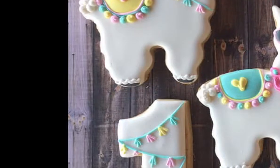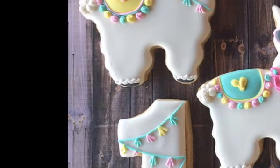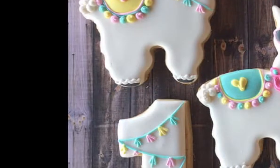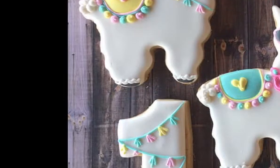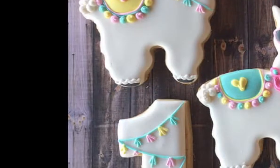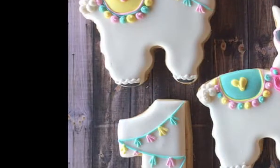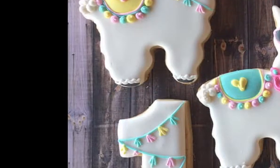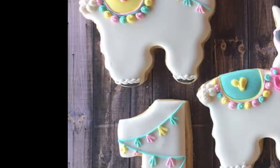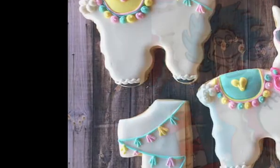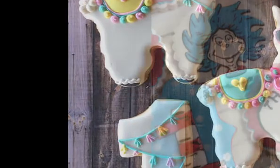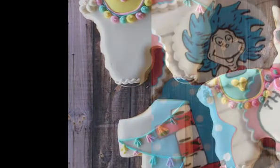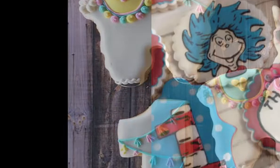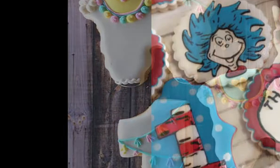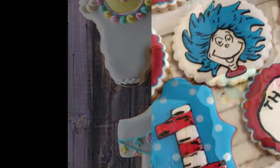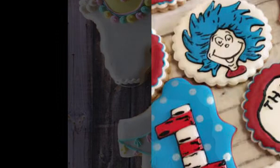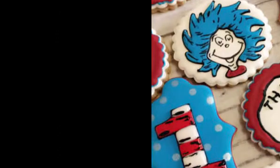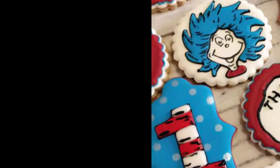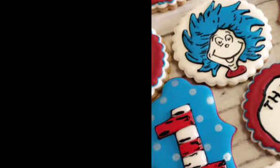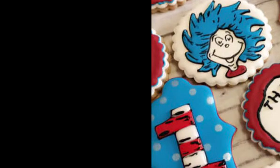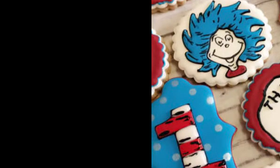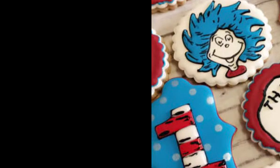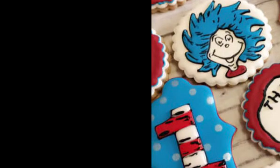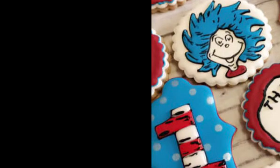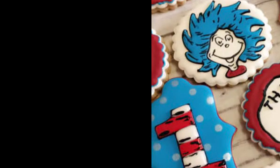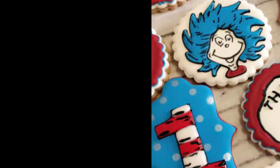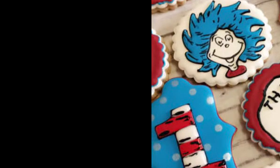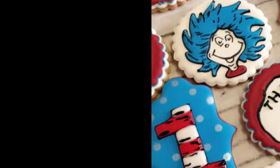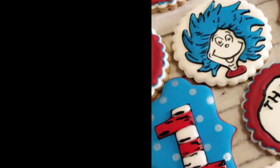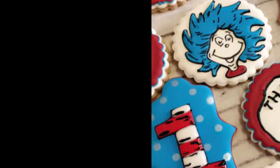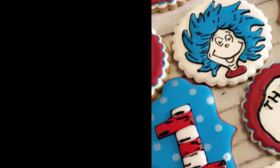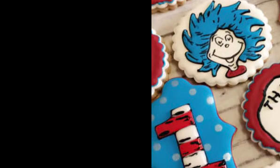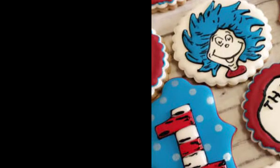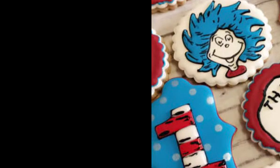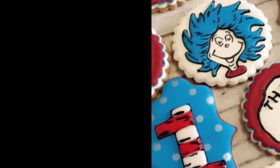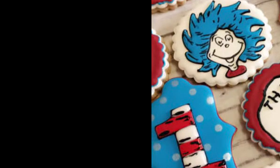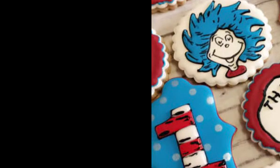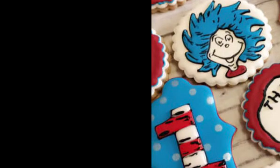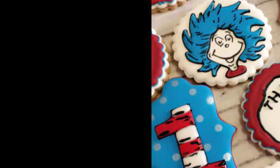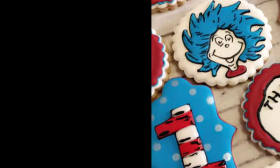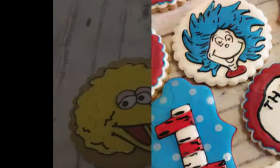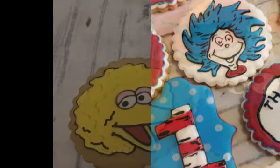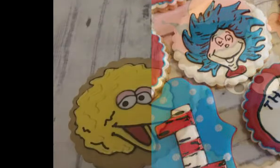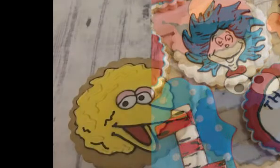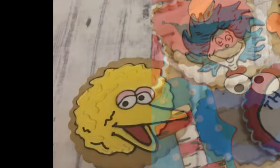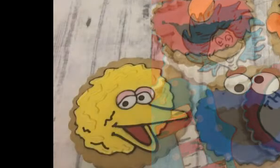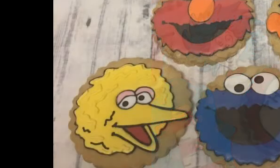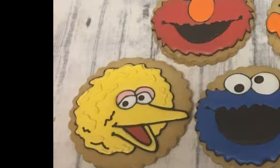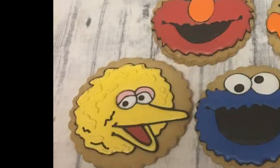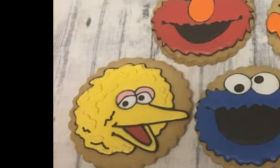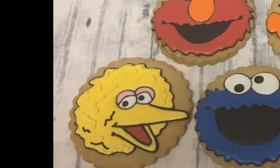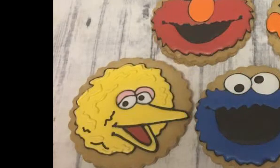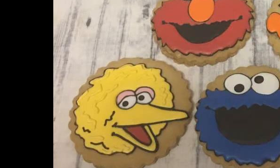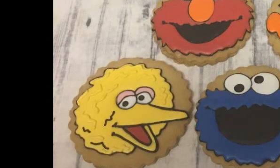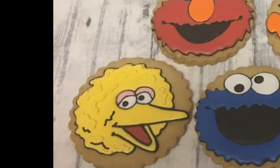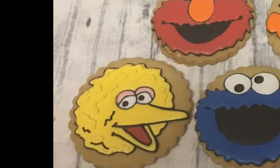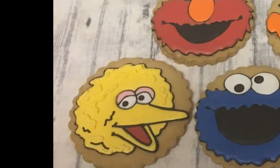this cookie. I'm like, okay, well, let's go with that theme, but let's do a different design for it. So the design is always changing. The themes